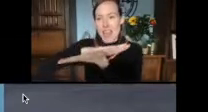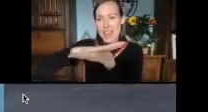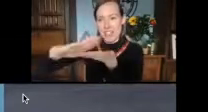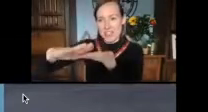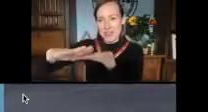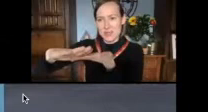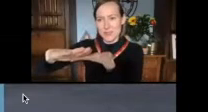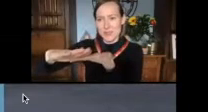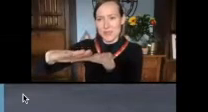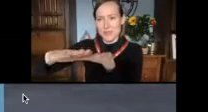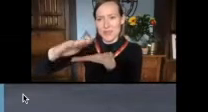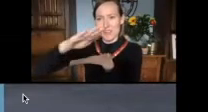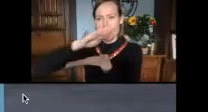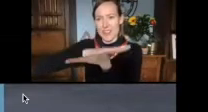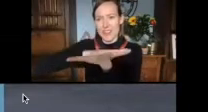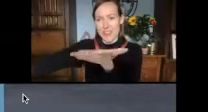H,